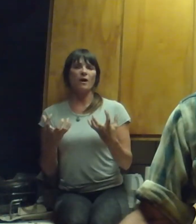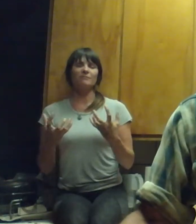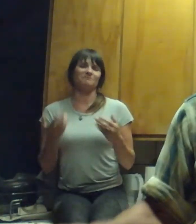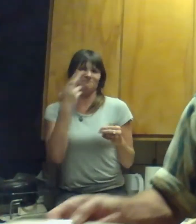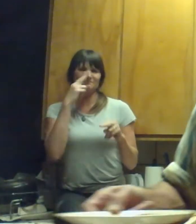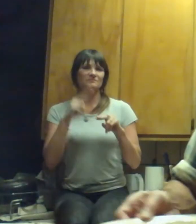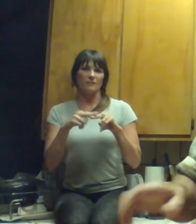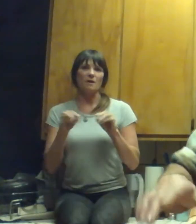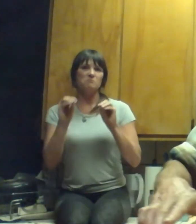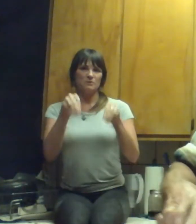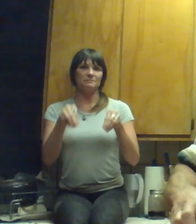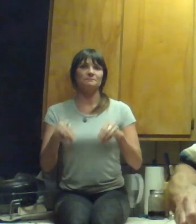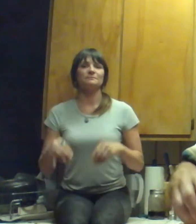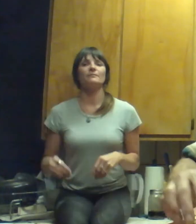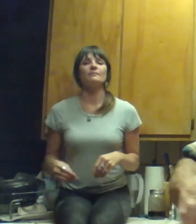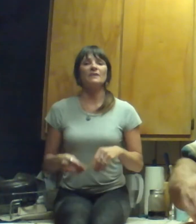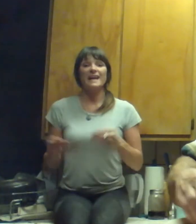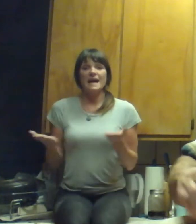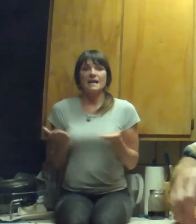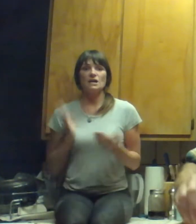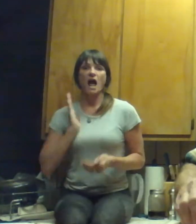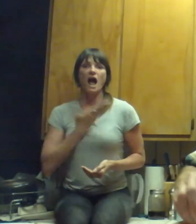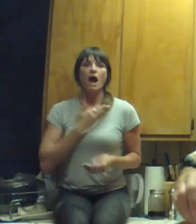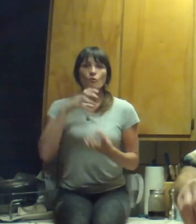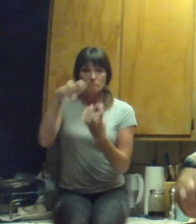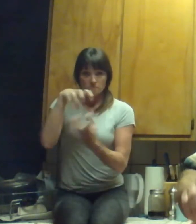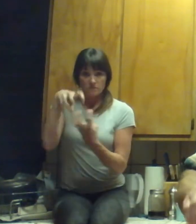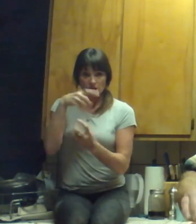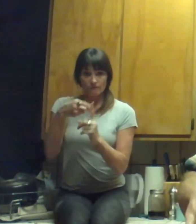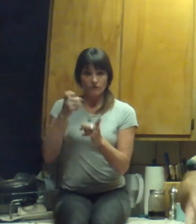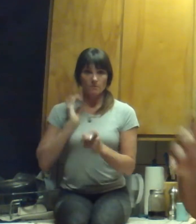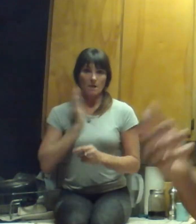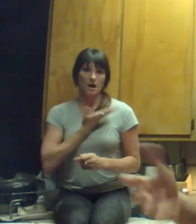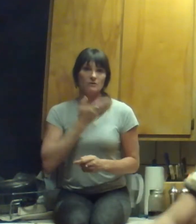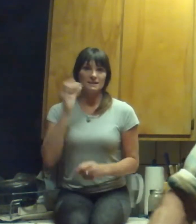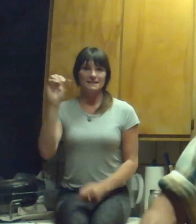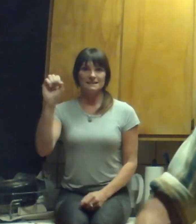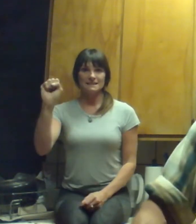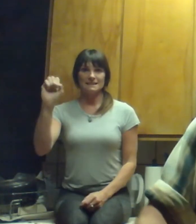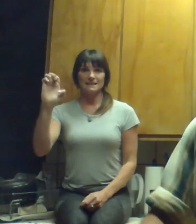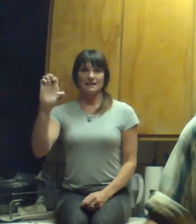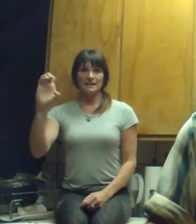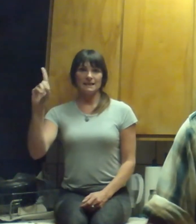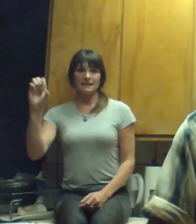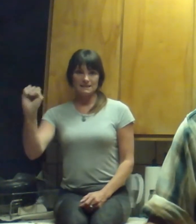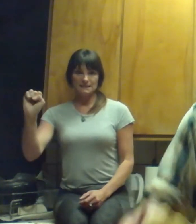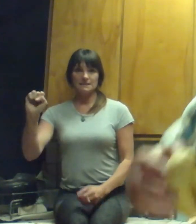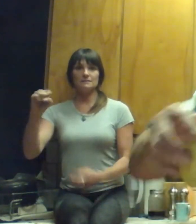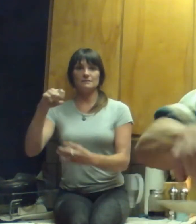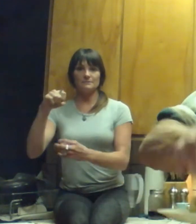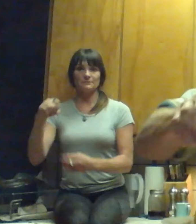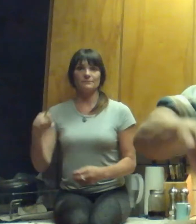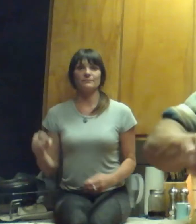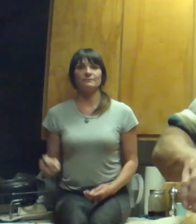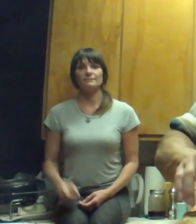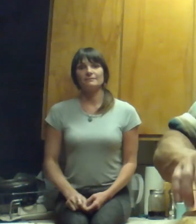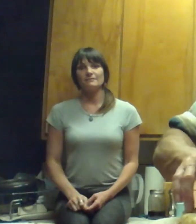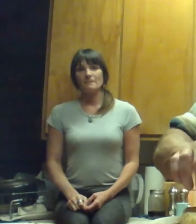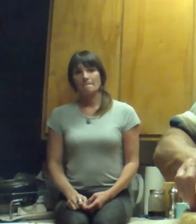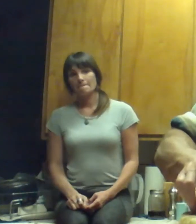But so here's our little mix of our seeds that we do. And all we do, now that we have our bagels,